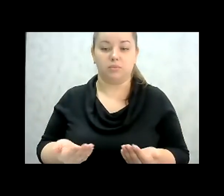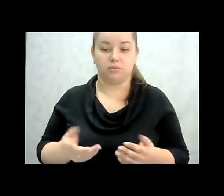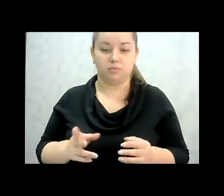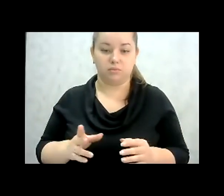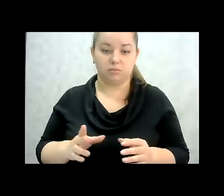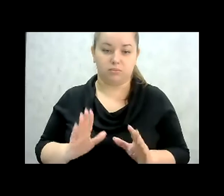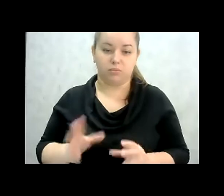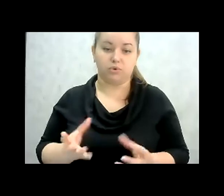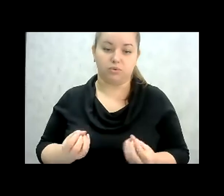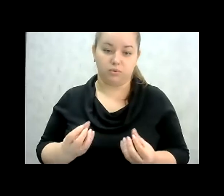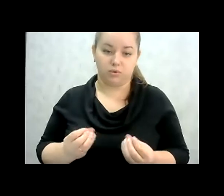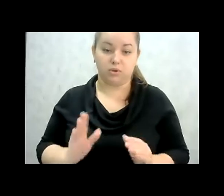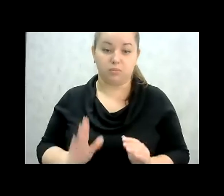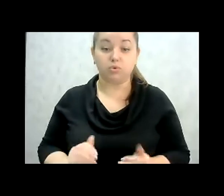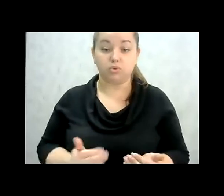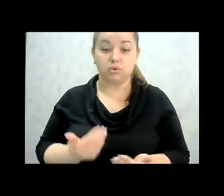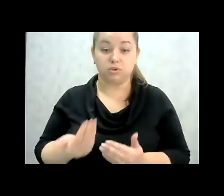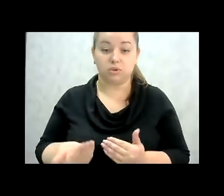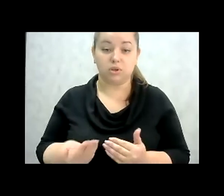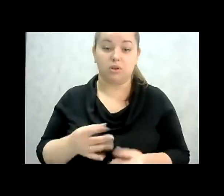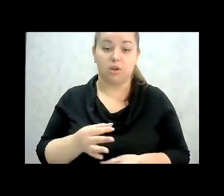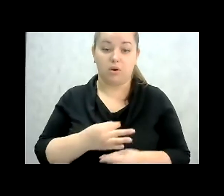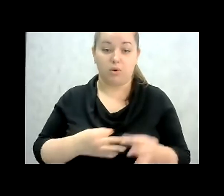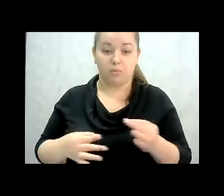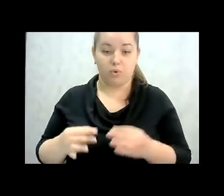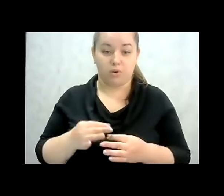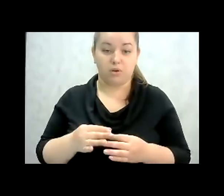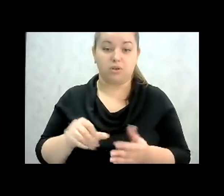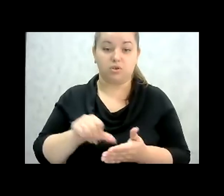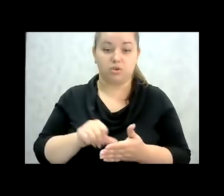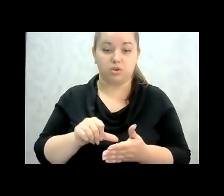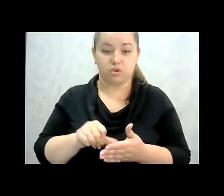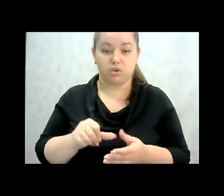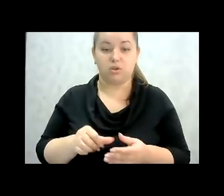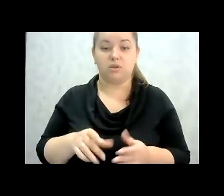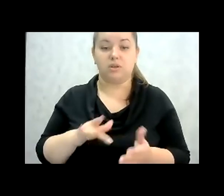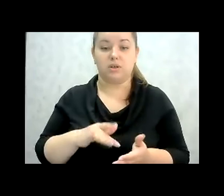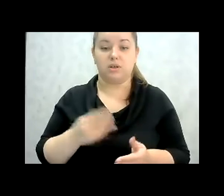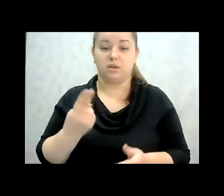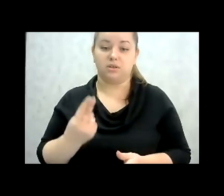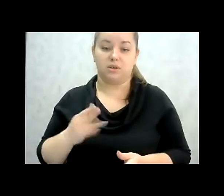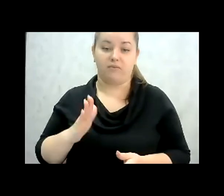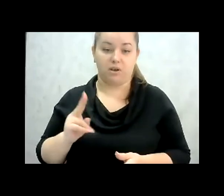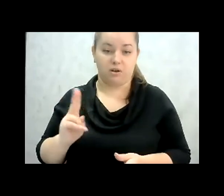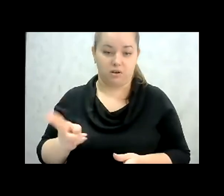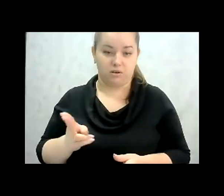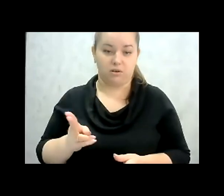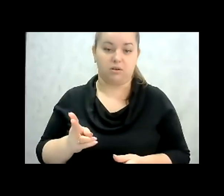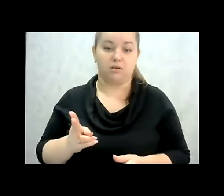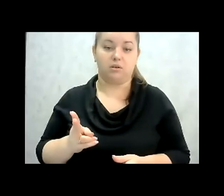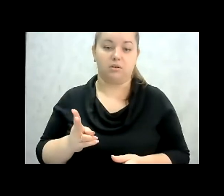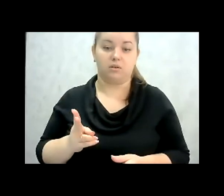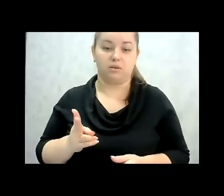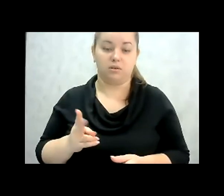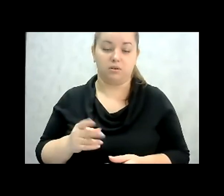I think that some other proposals will come from